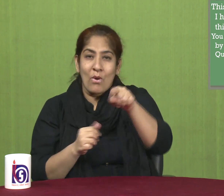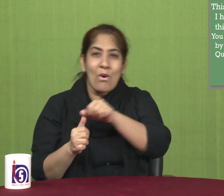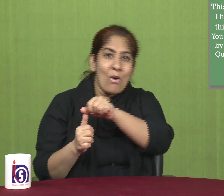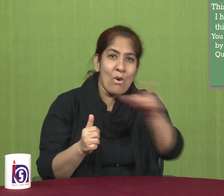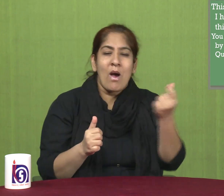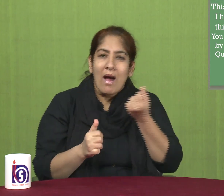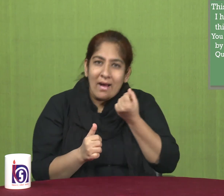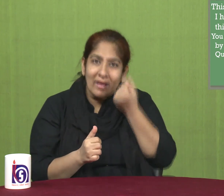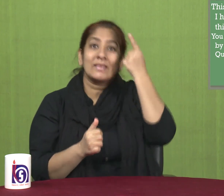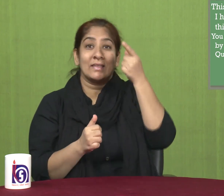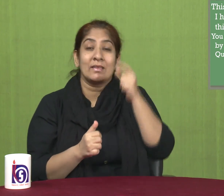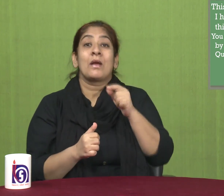I hope you all understood this well.